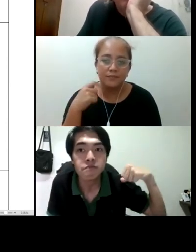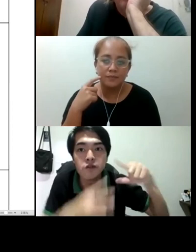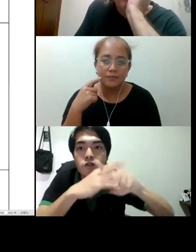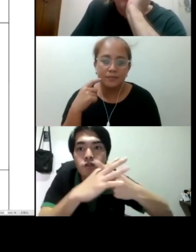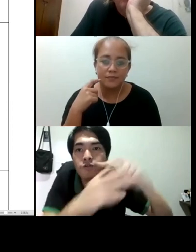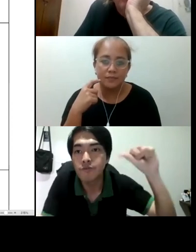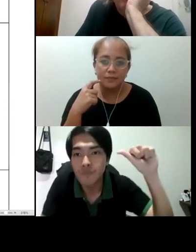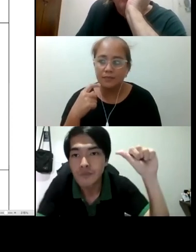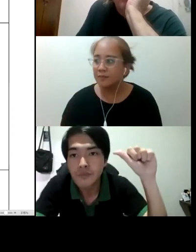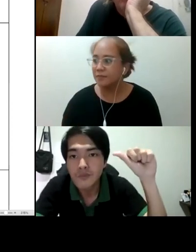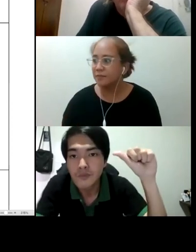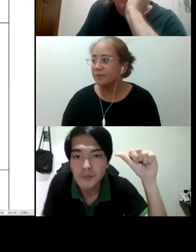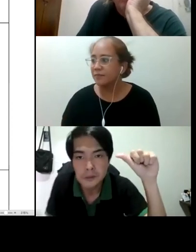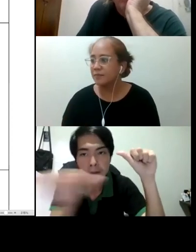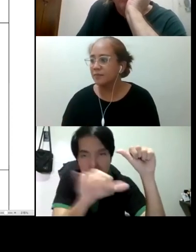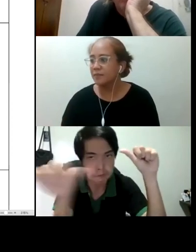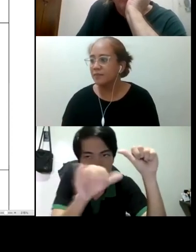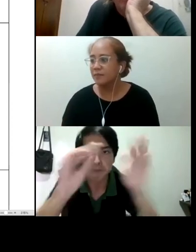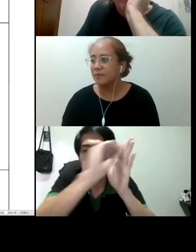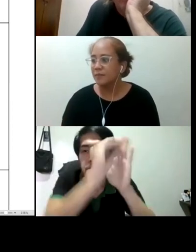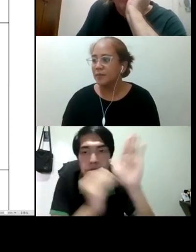using that shape.